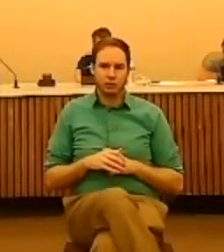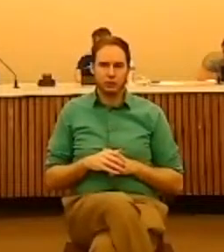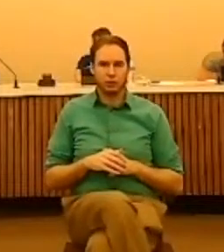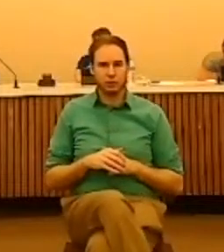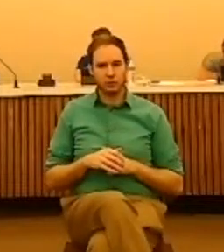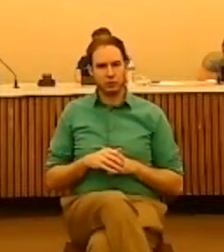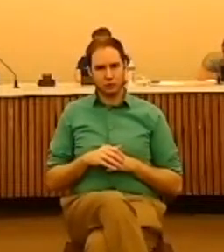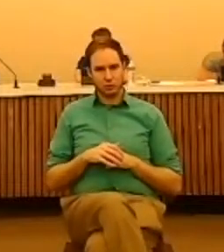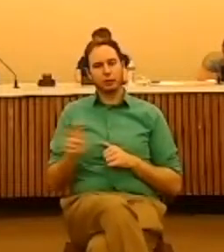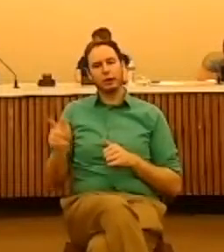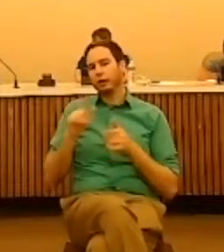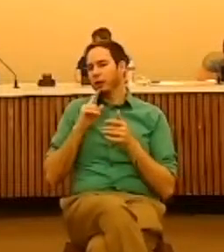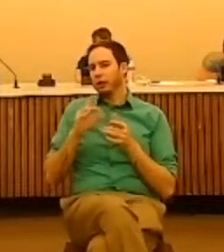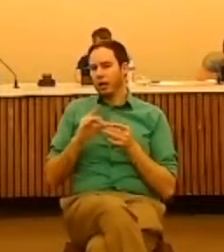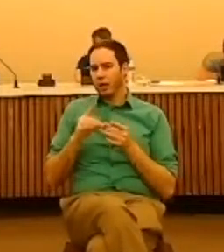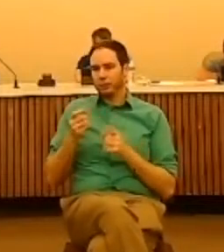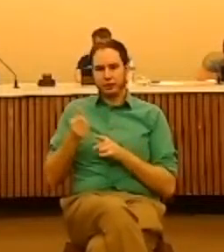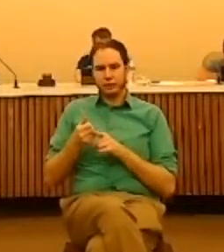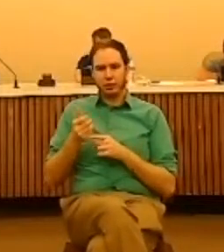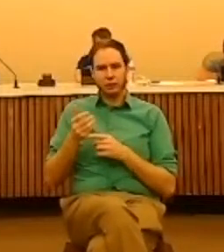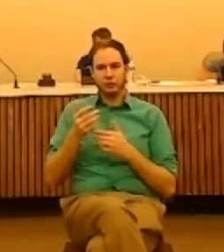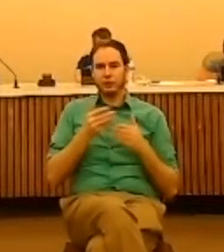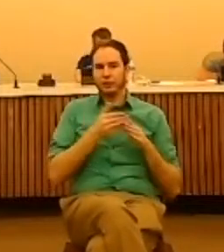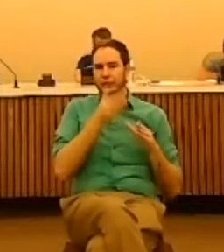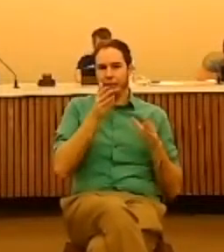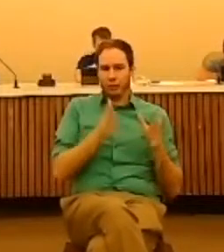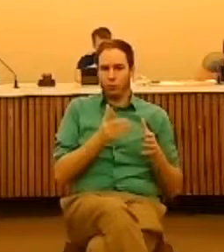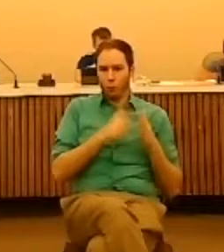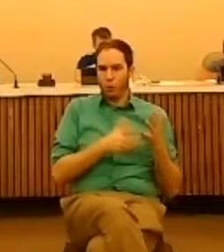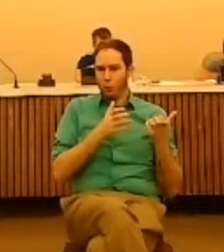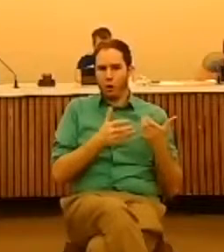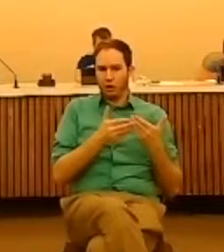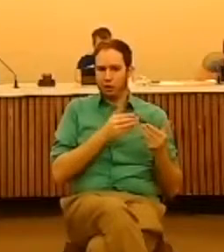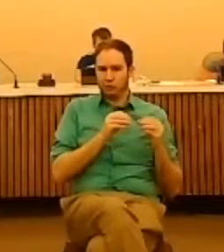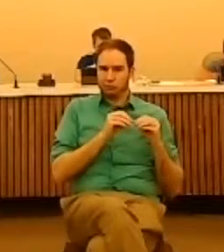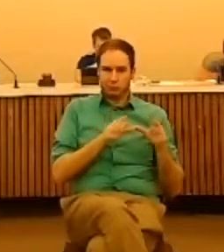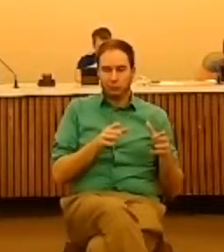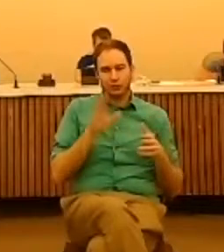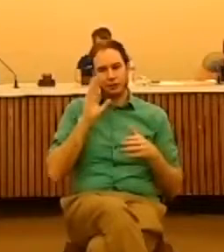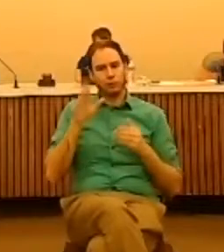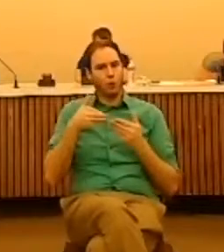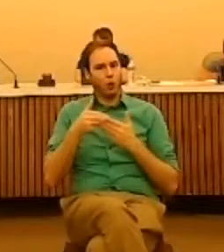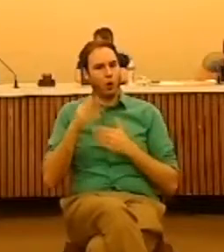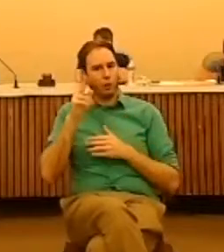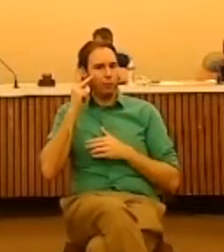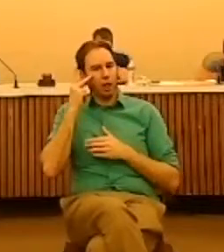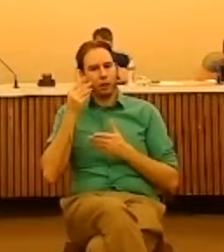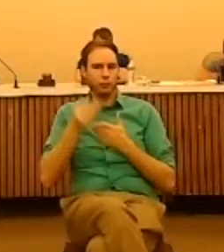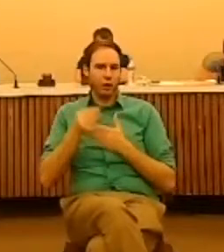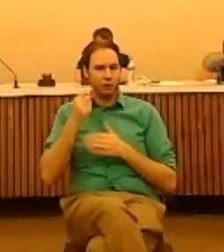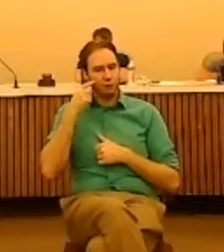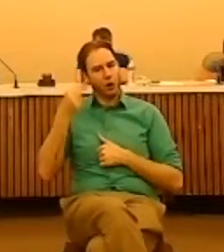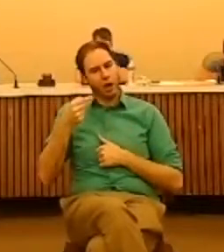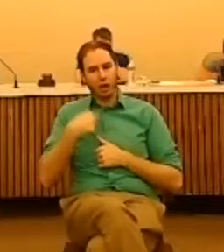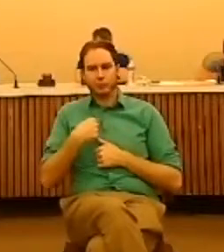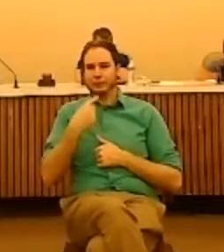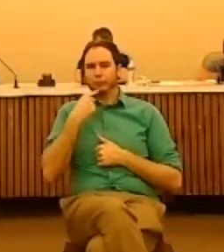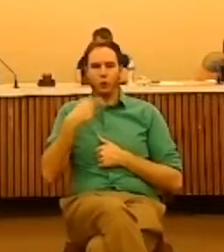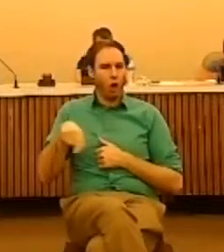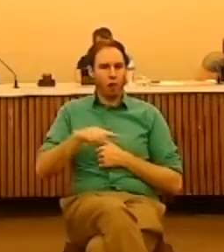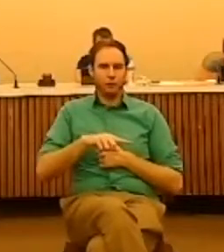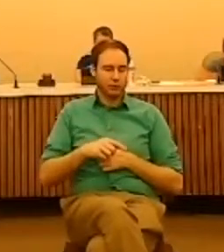She's commented that it doesn't matter what neighbors want anymore. It's all politics and money for Henrietta. I'm so disappointed in all of